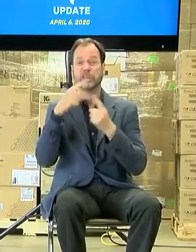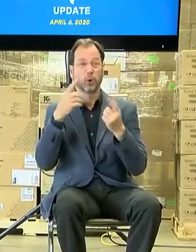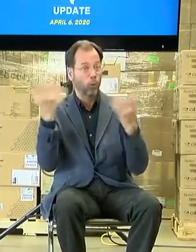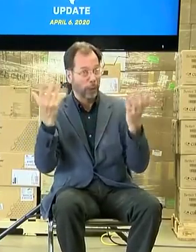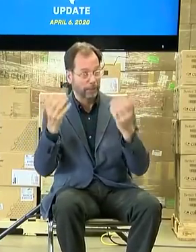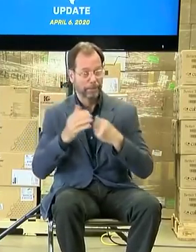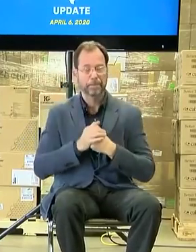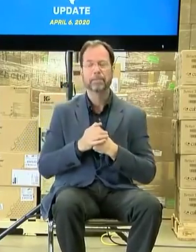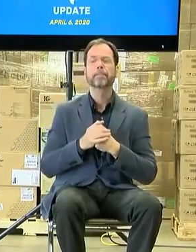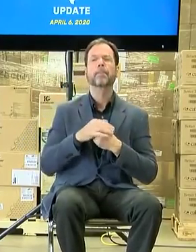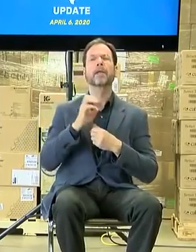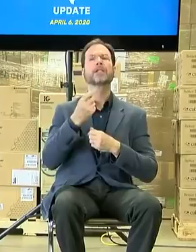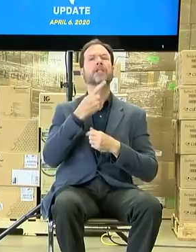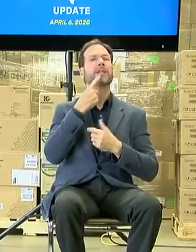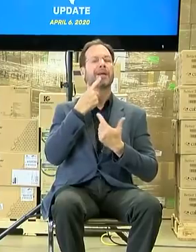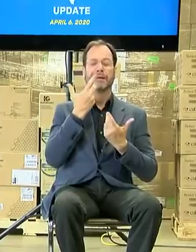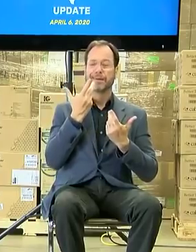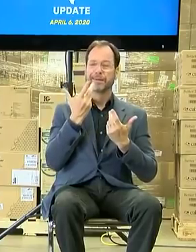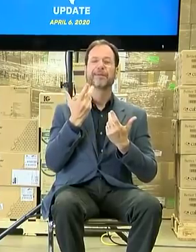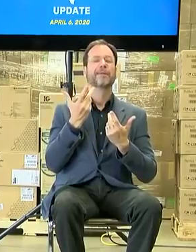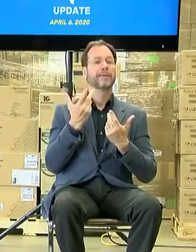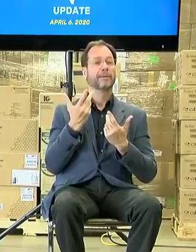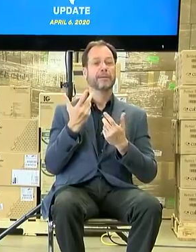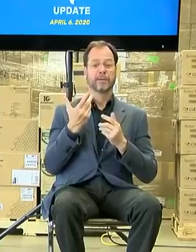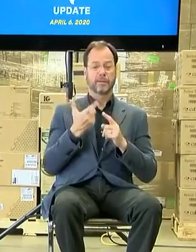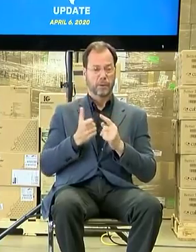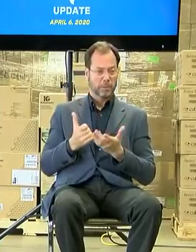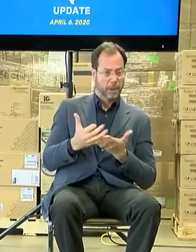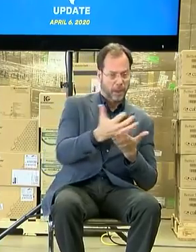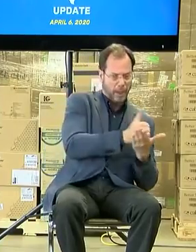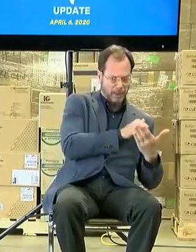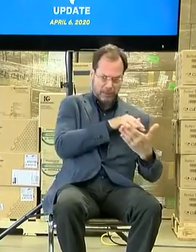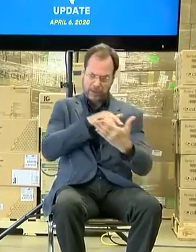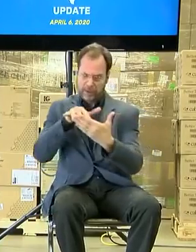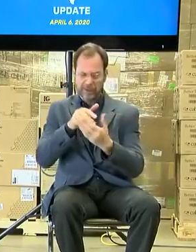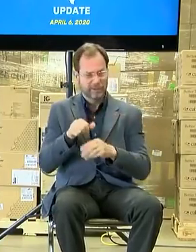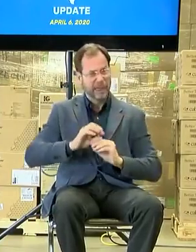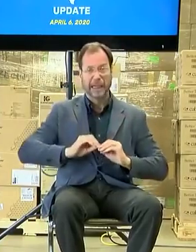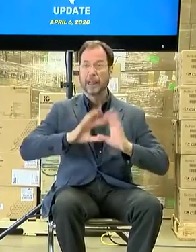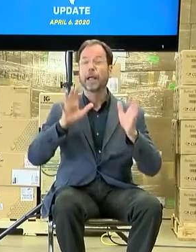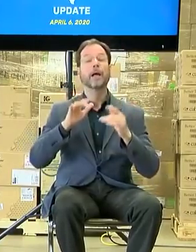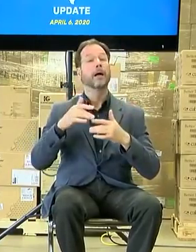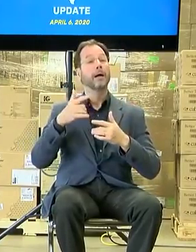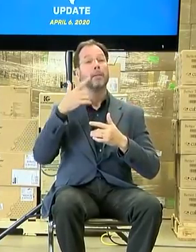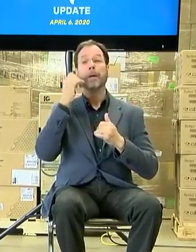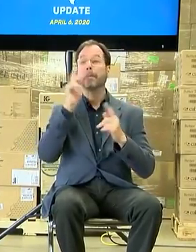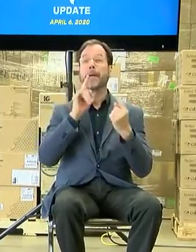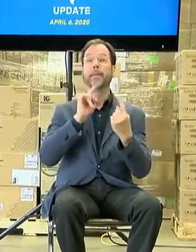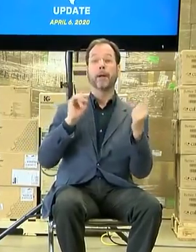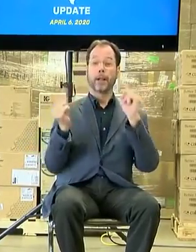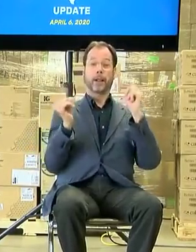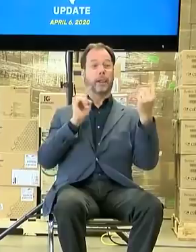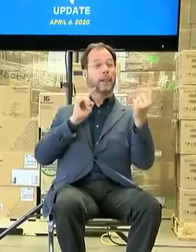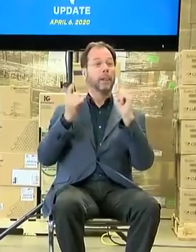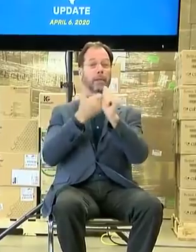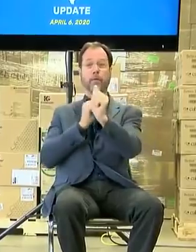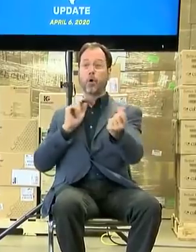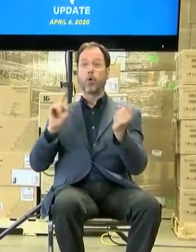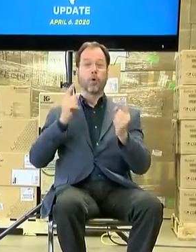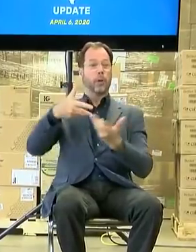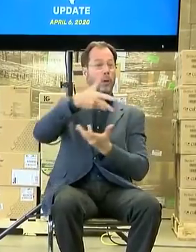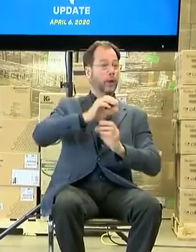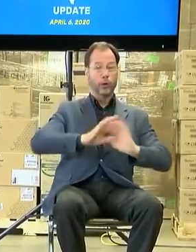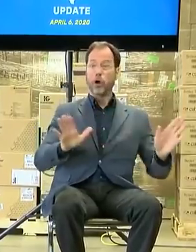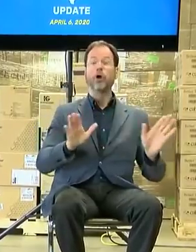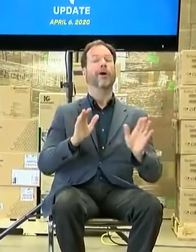She said that it is clear from the data that mitigation efforts are working. She said